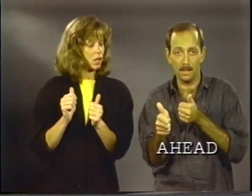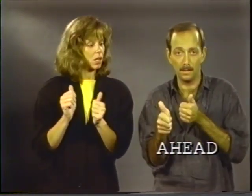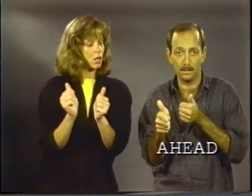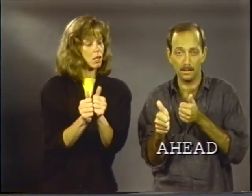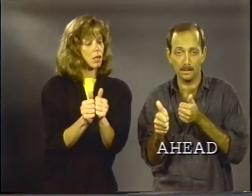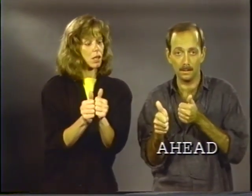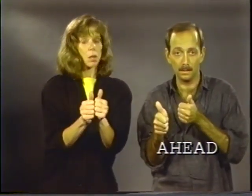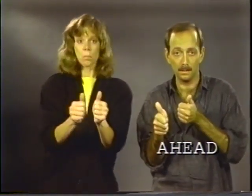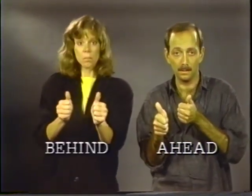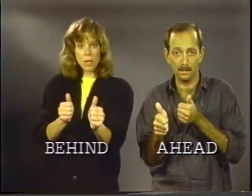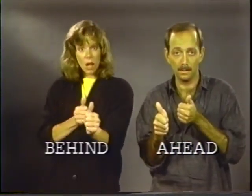behind,